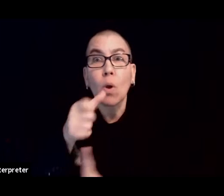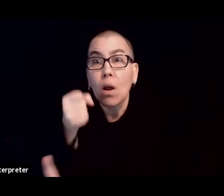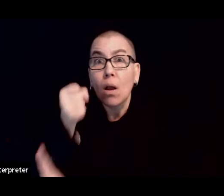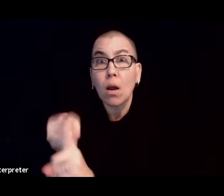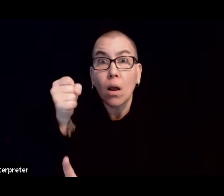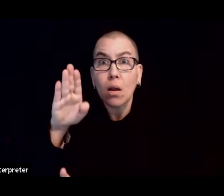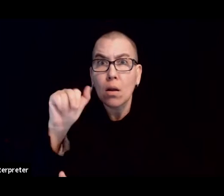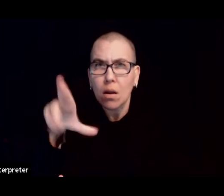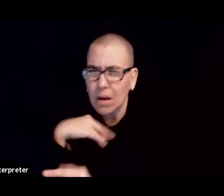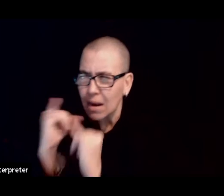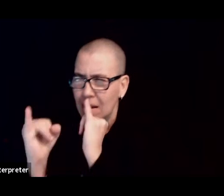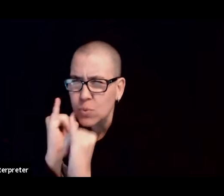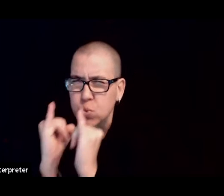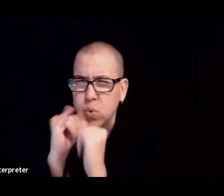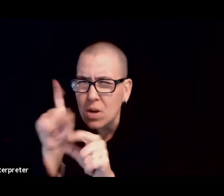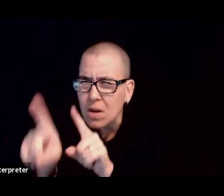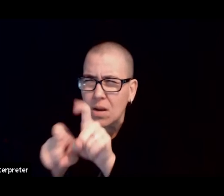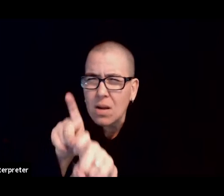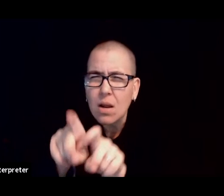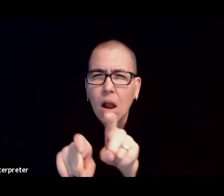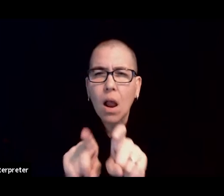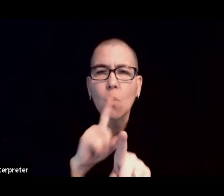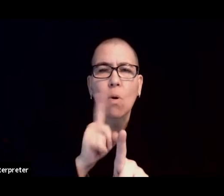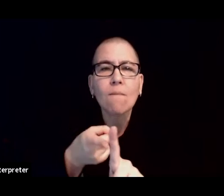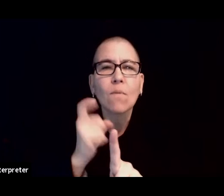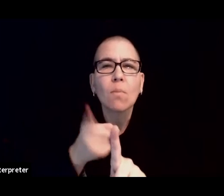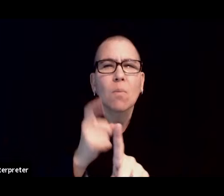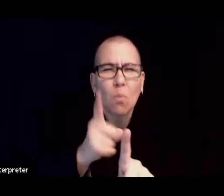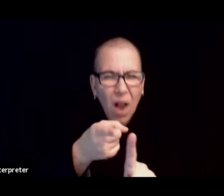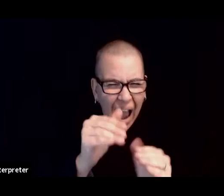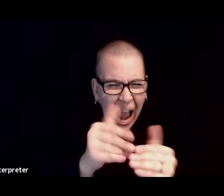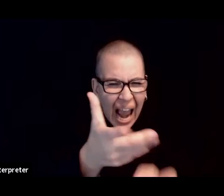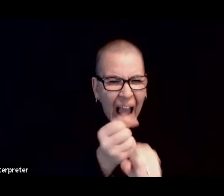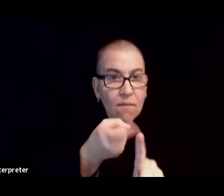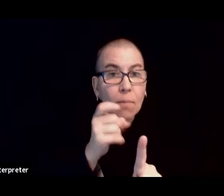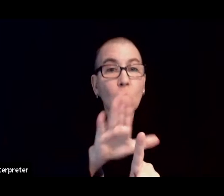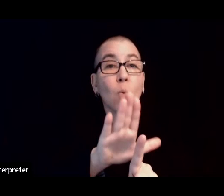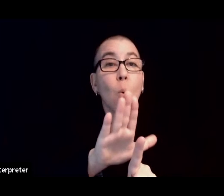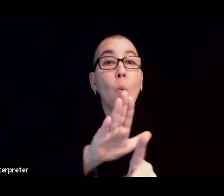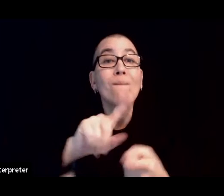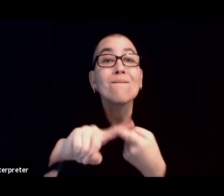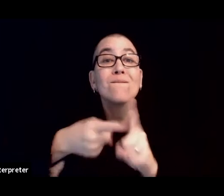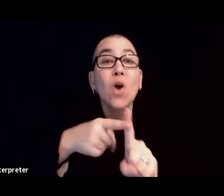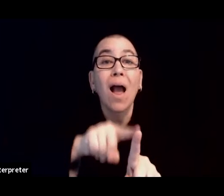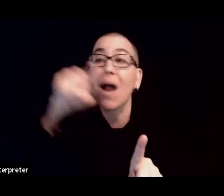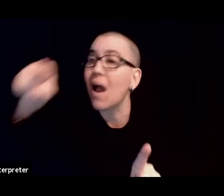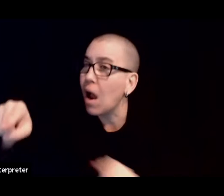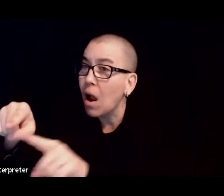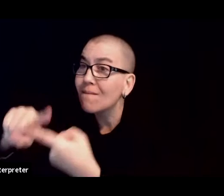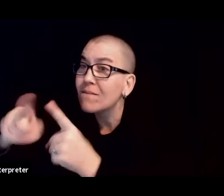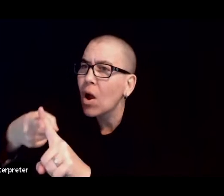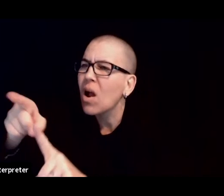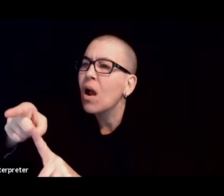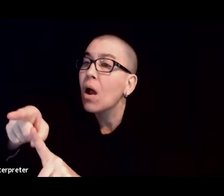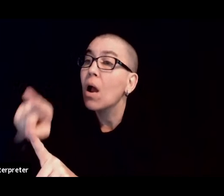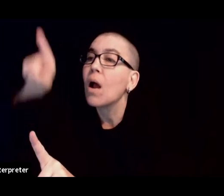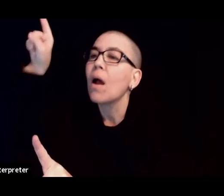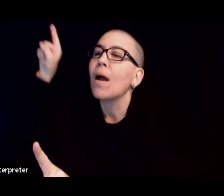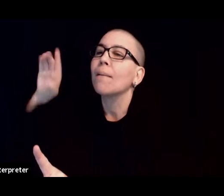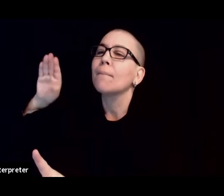the secondary and tertiary transmission, we do know from an example like the